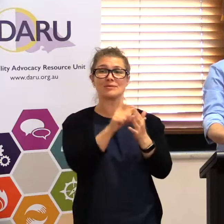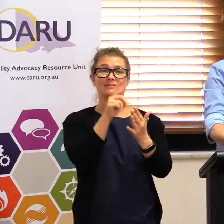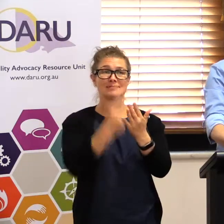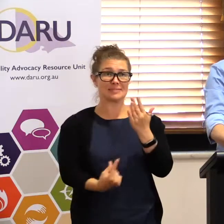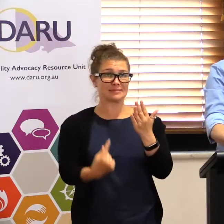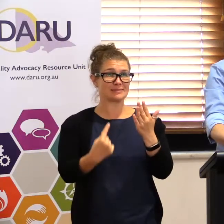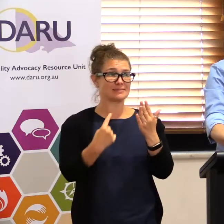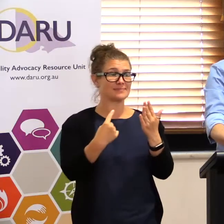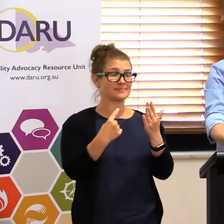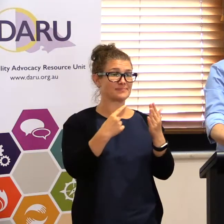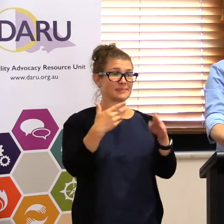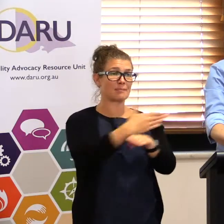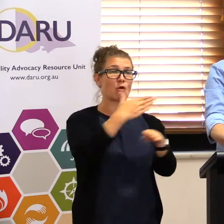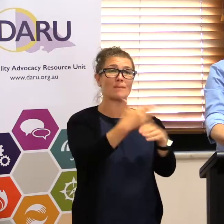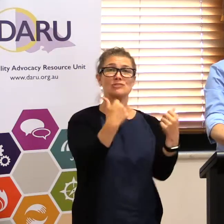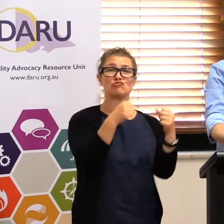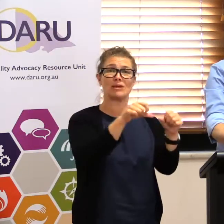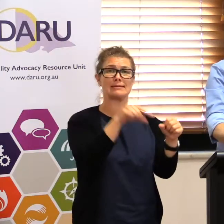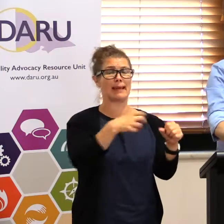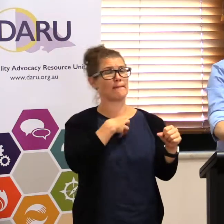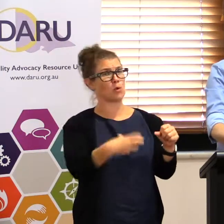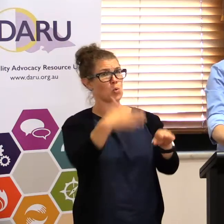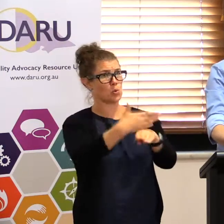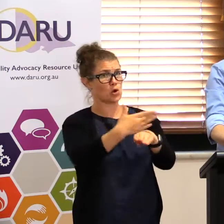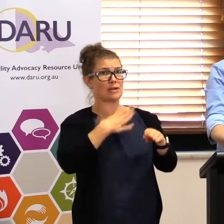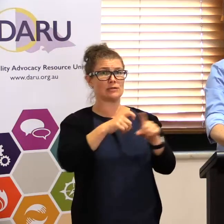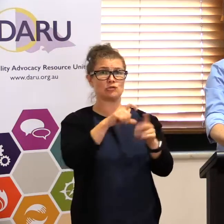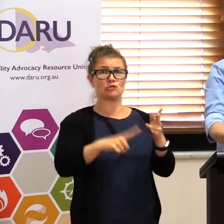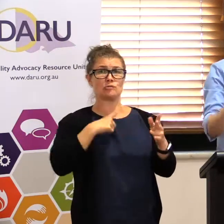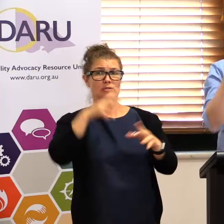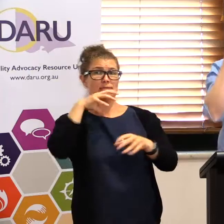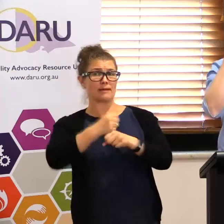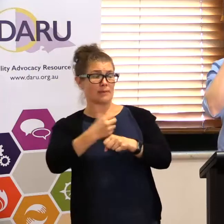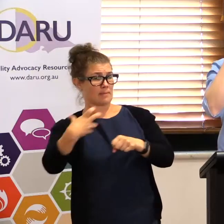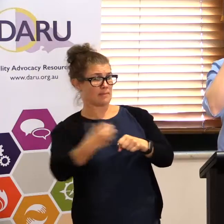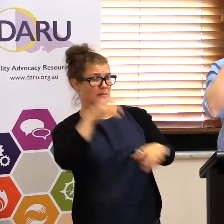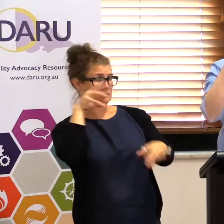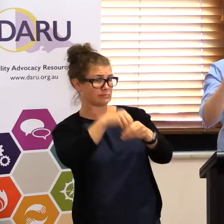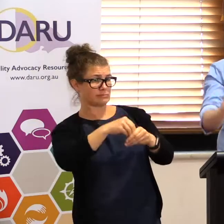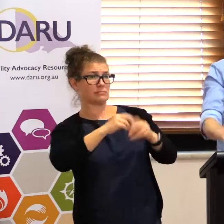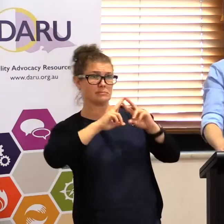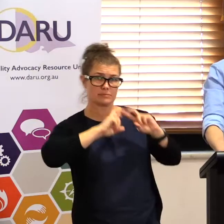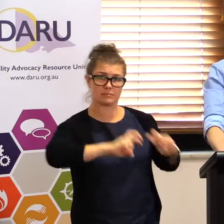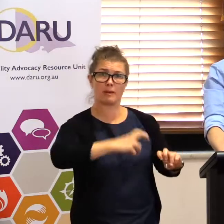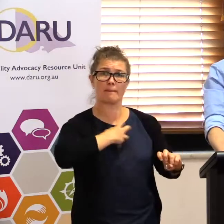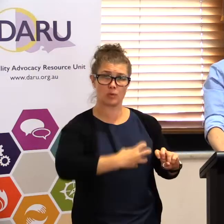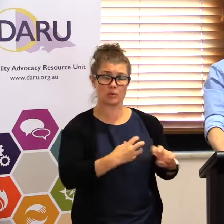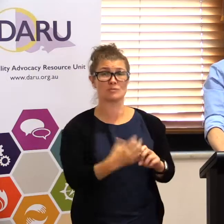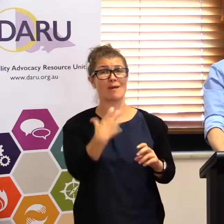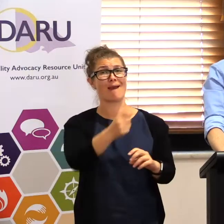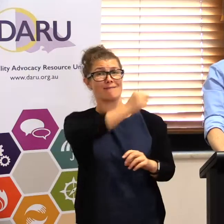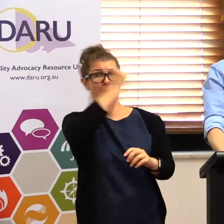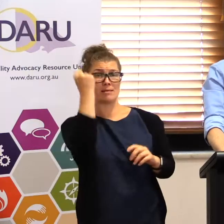is part of a much bigger piece of work we need to do as government. So we've set ourselves a target